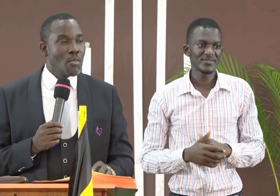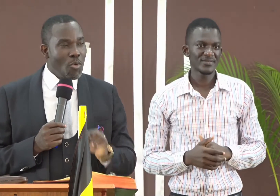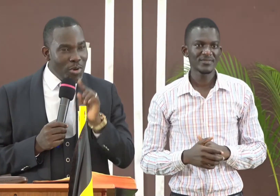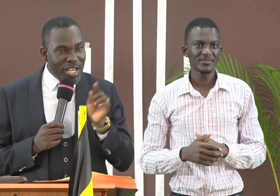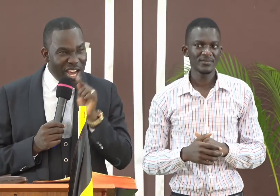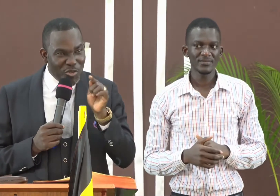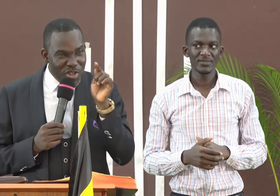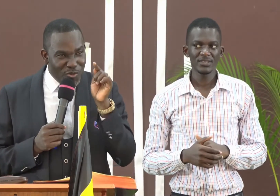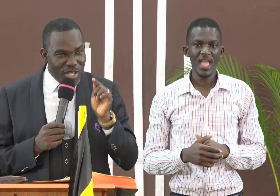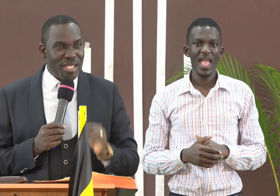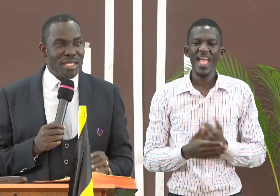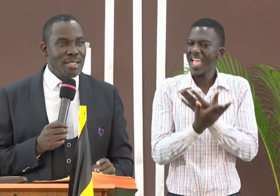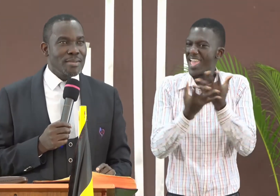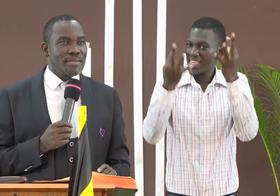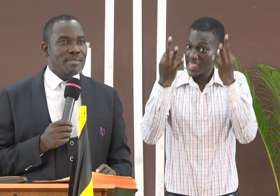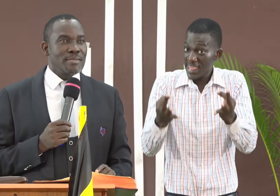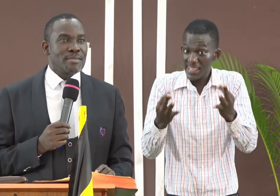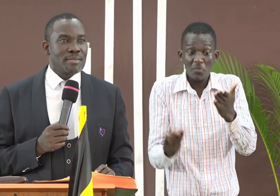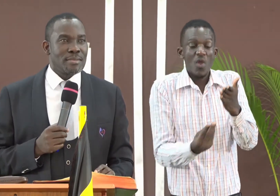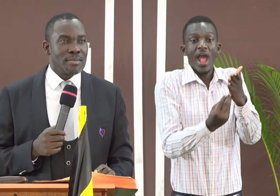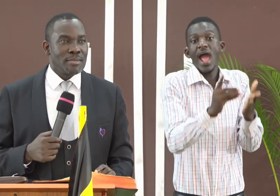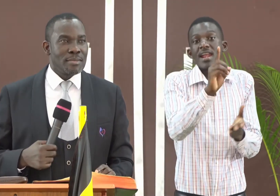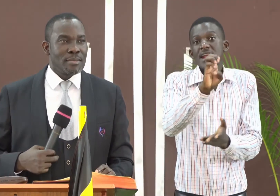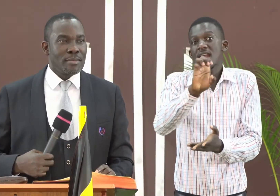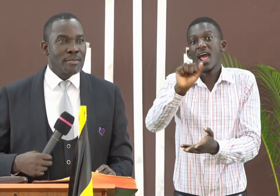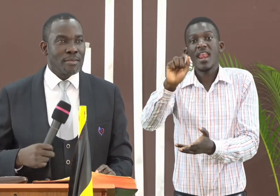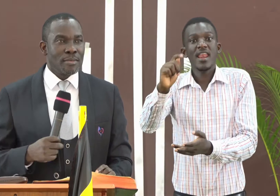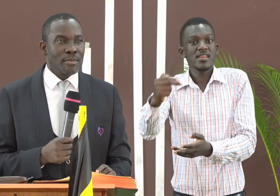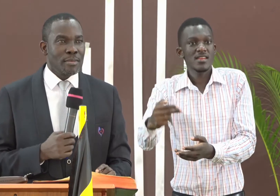shouted mu buli kantu mwekuli. In everything it is there.